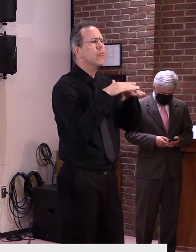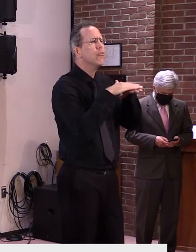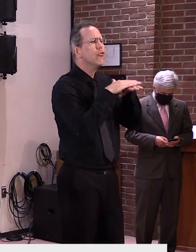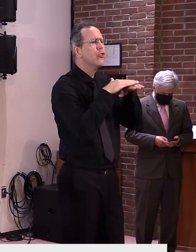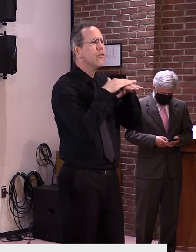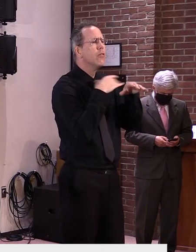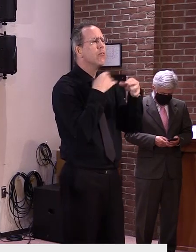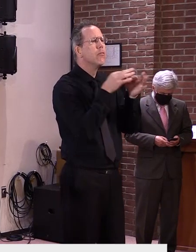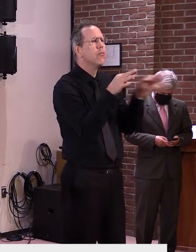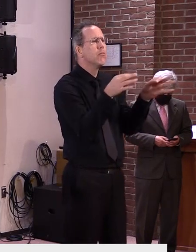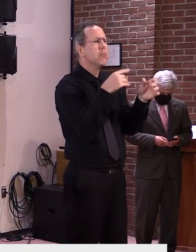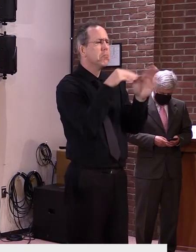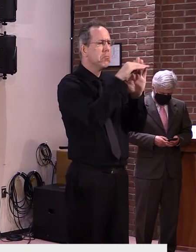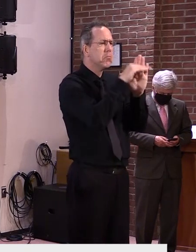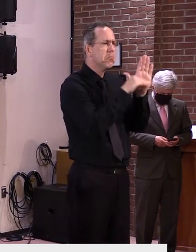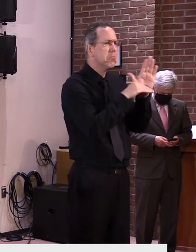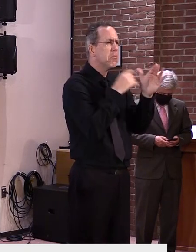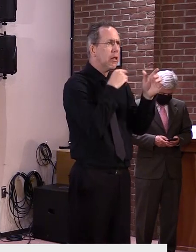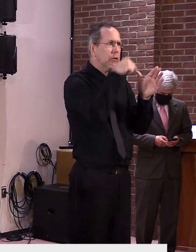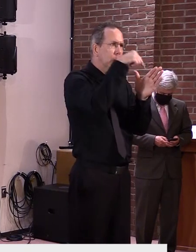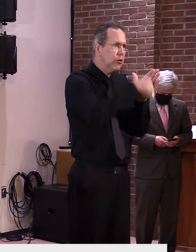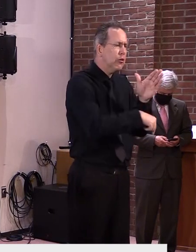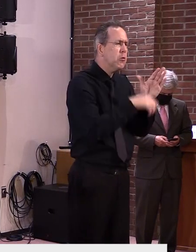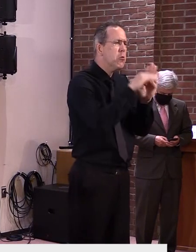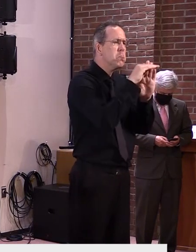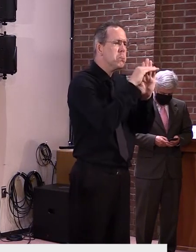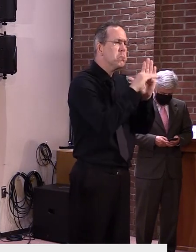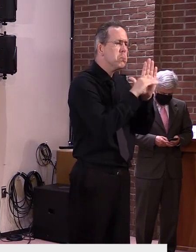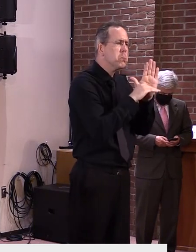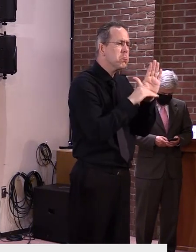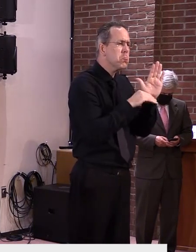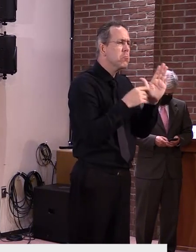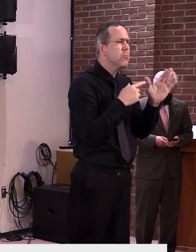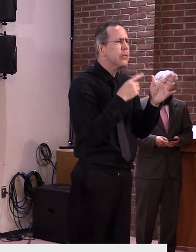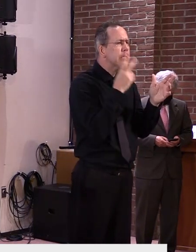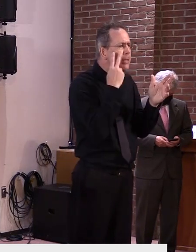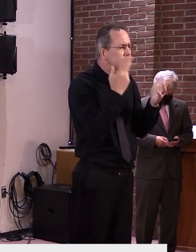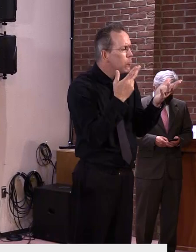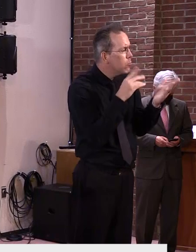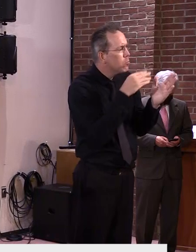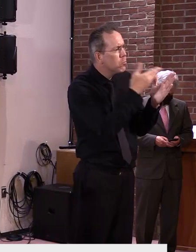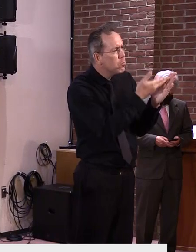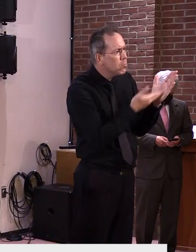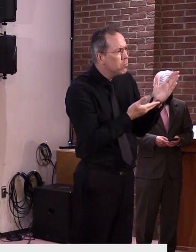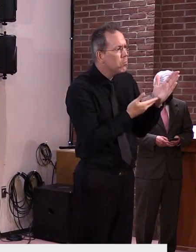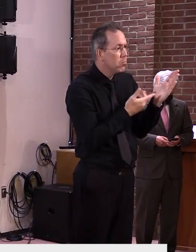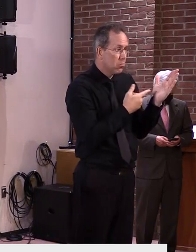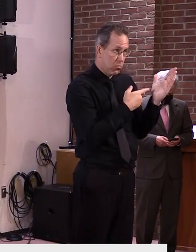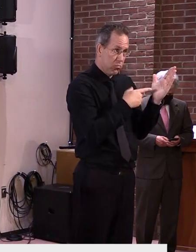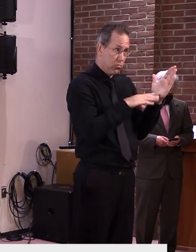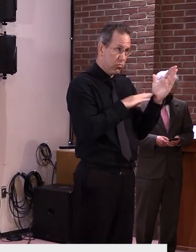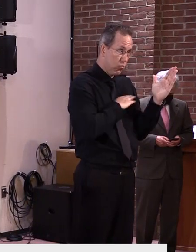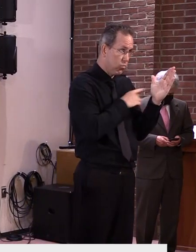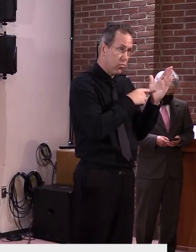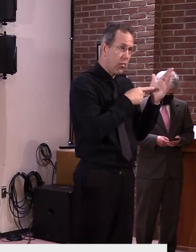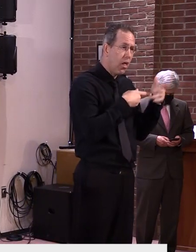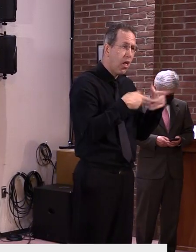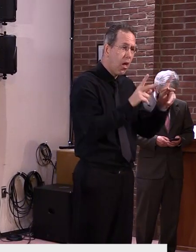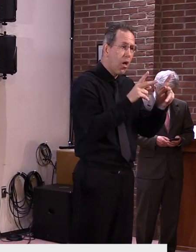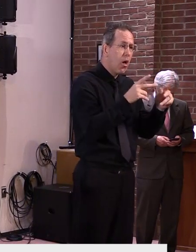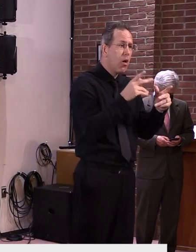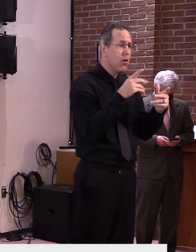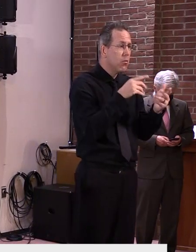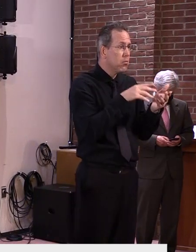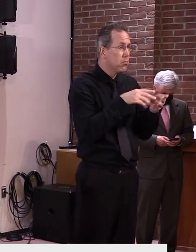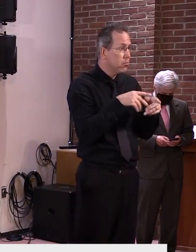establish, firstly, to what extent is hybrid learning permissible, and it is. I think the other type of guidance we often produce are